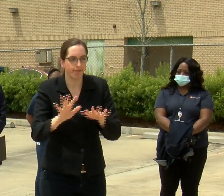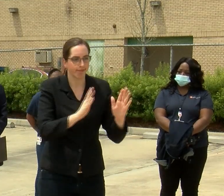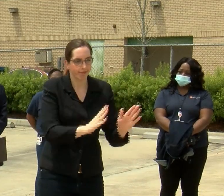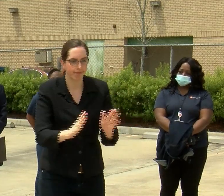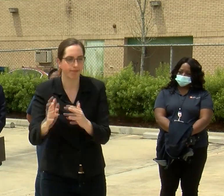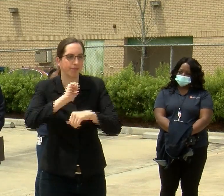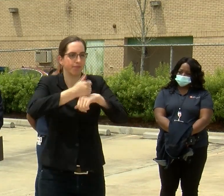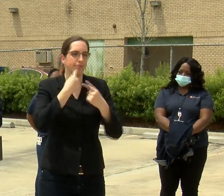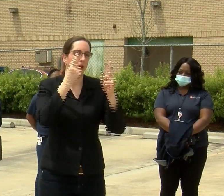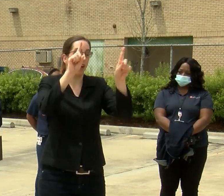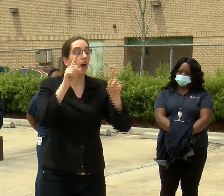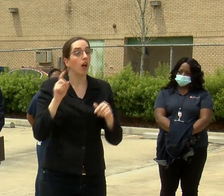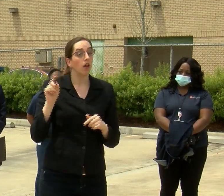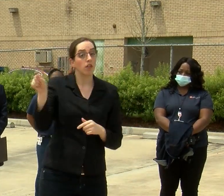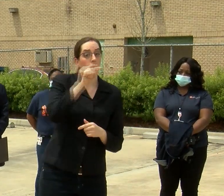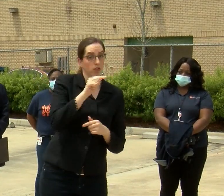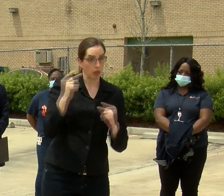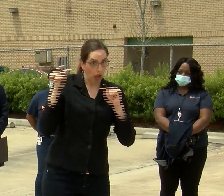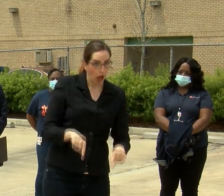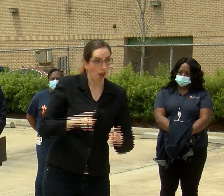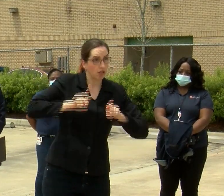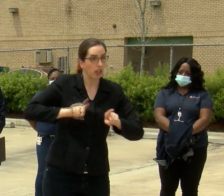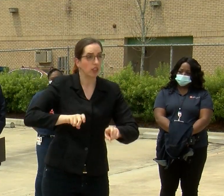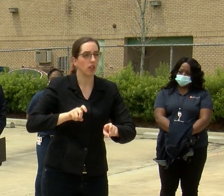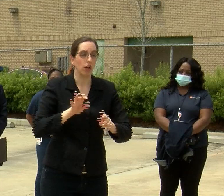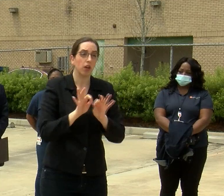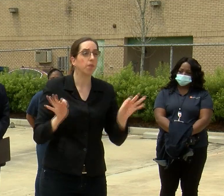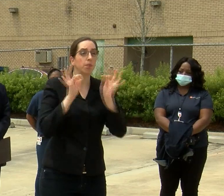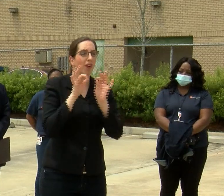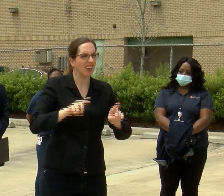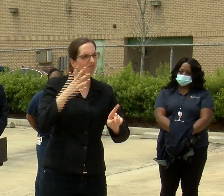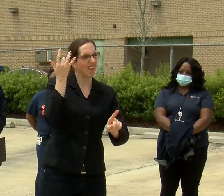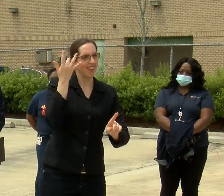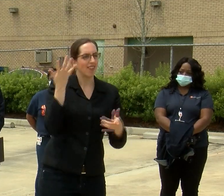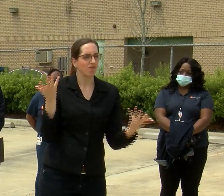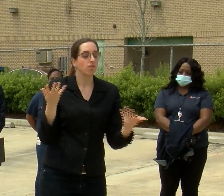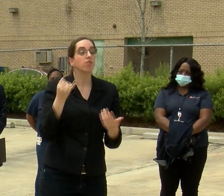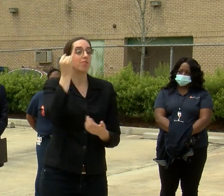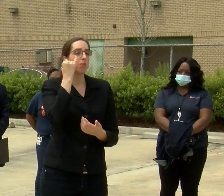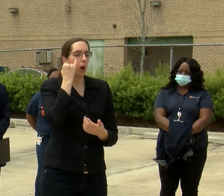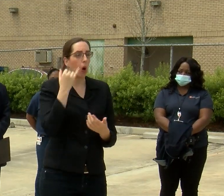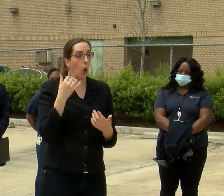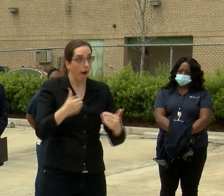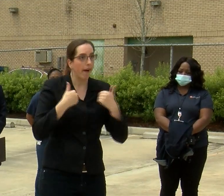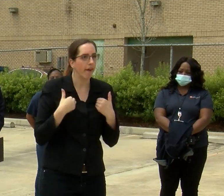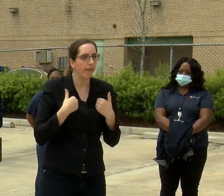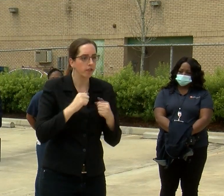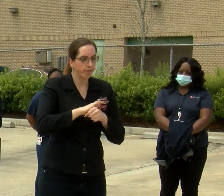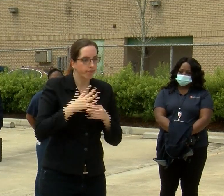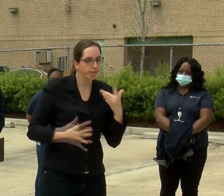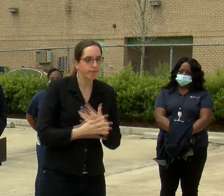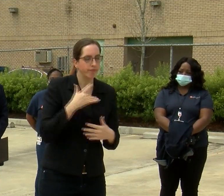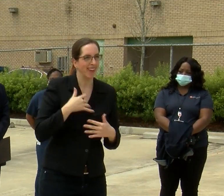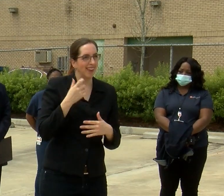for those of you who come and get tested, an important reason for you to get tested is that if you should be positive, and